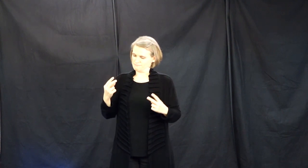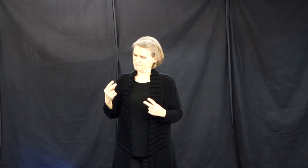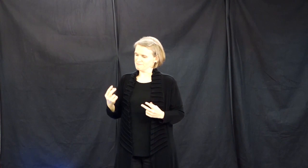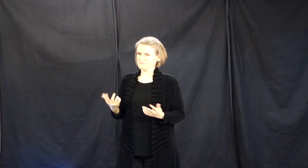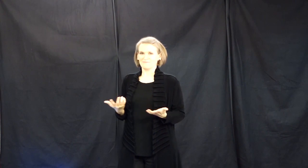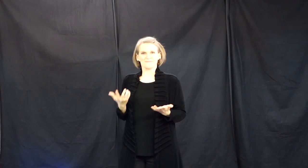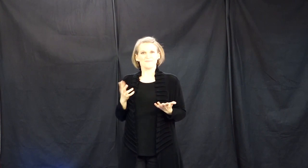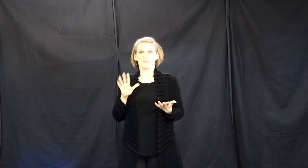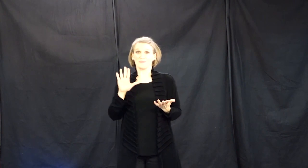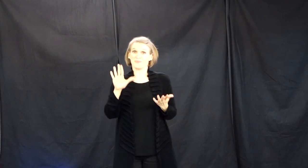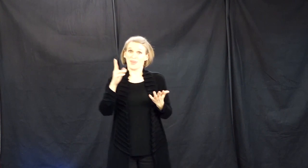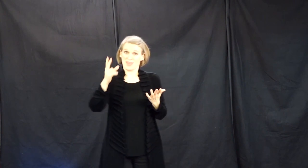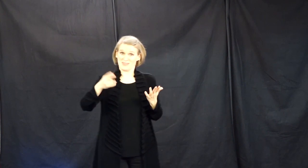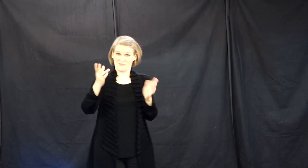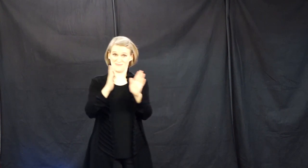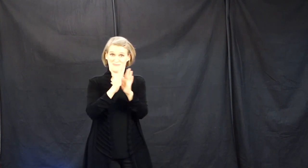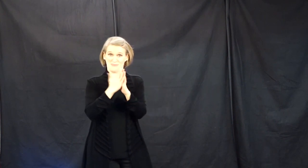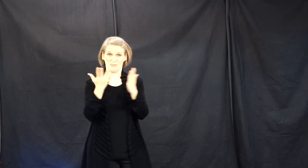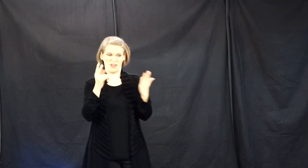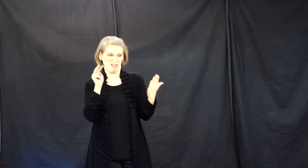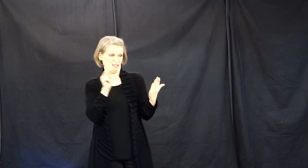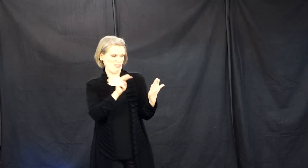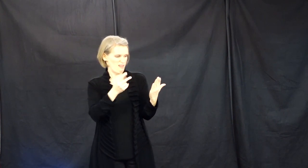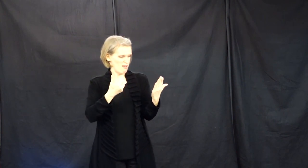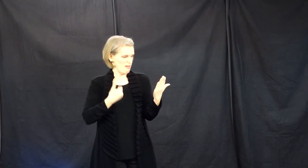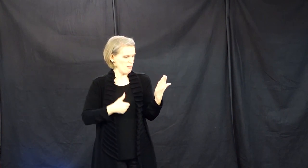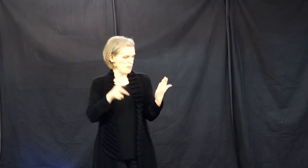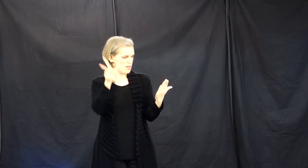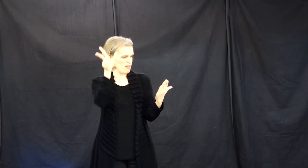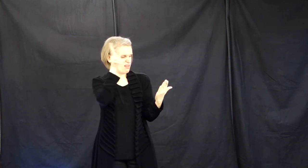Now I'm the villain in your history.